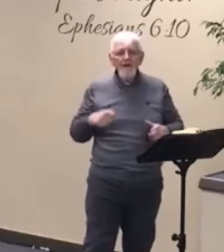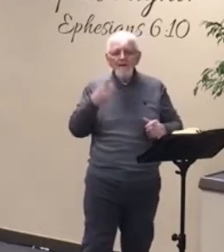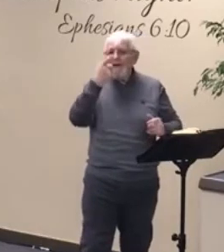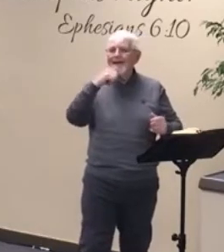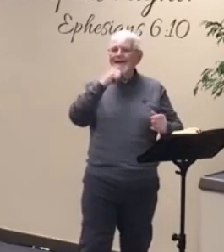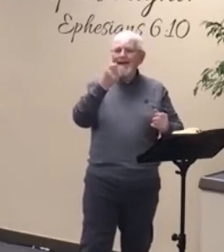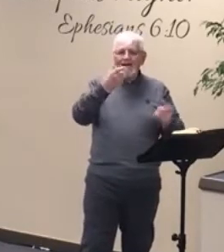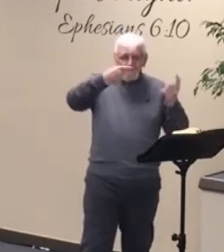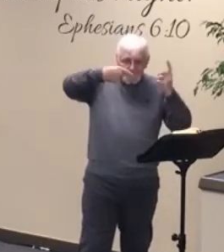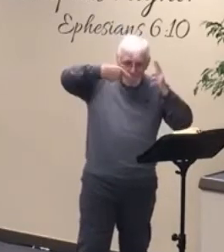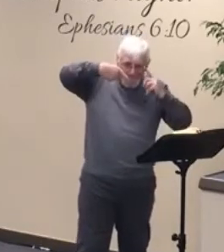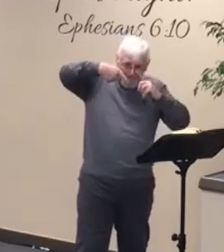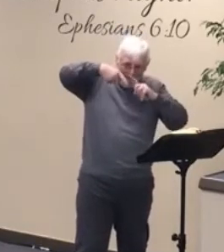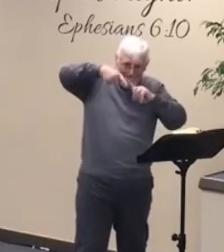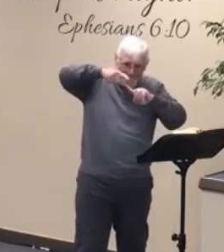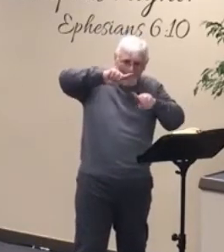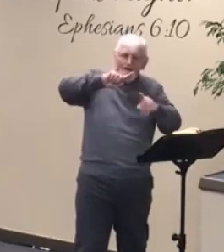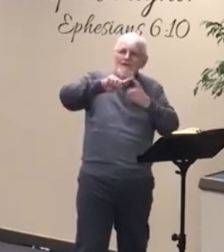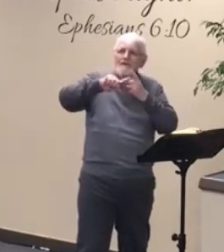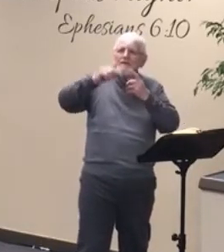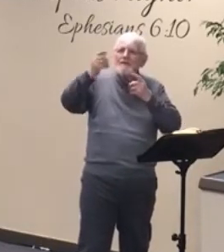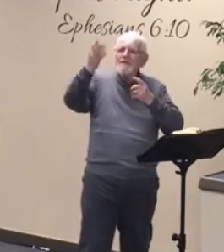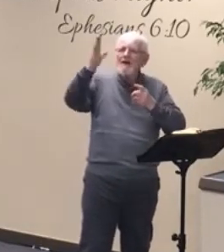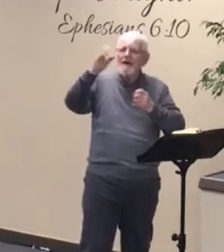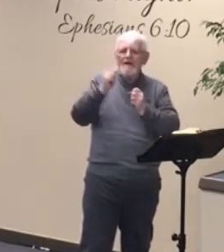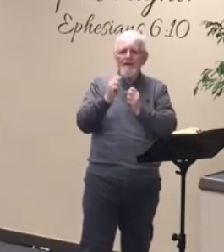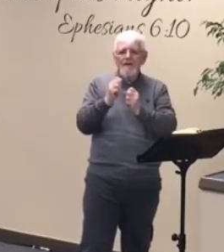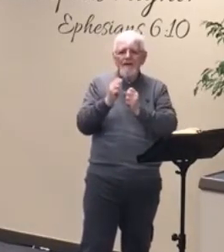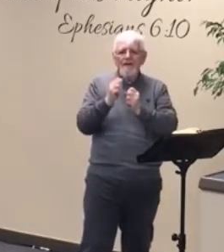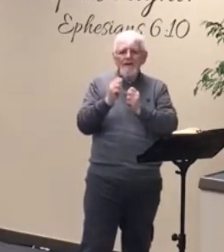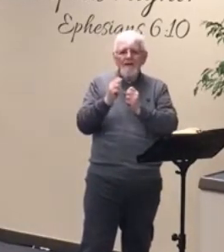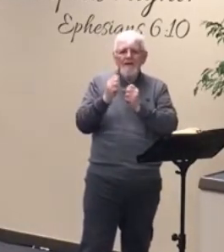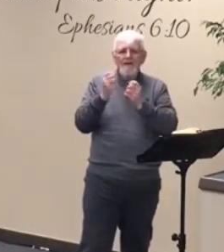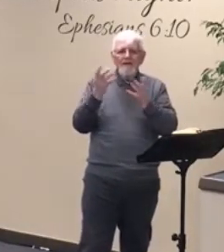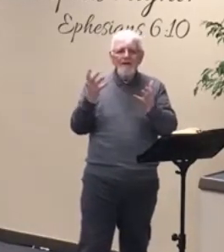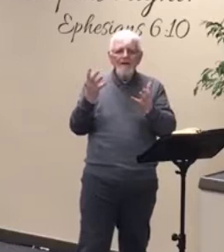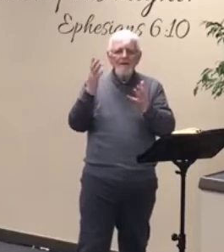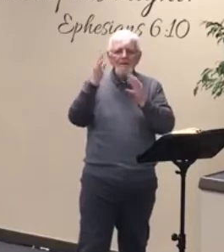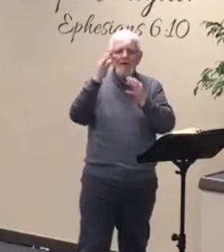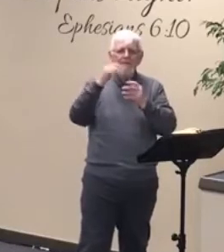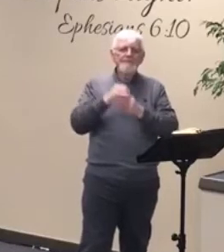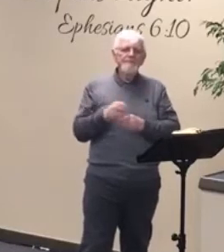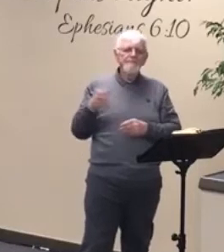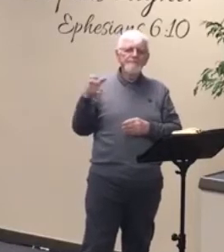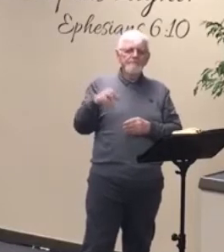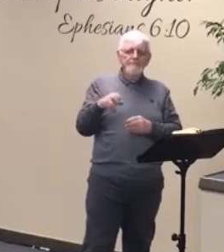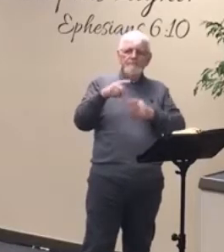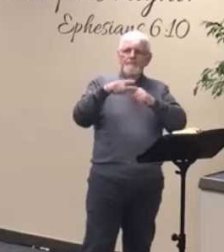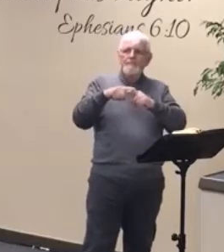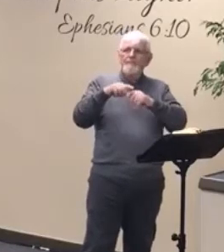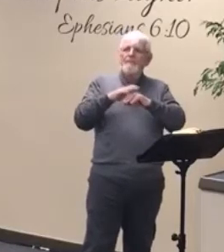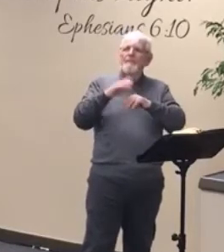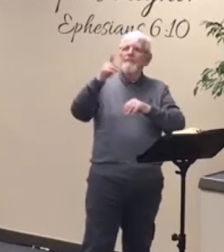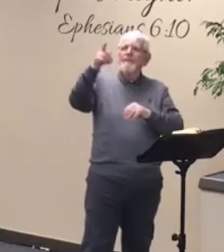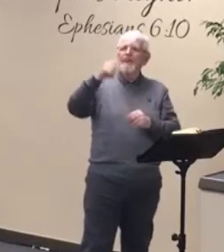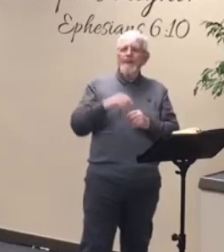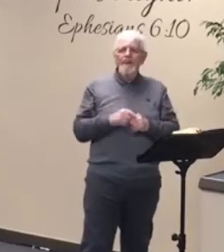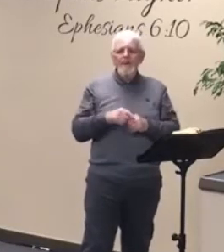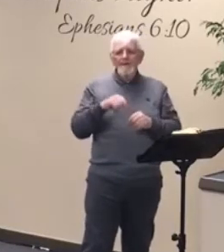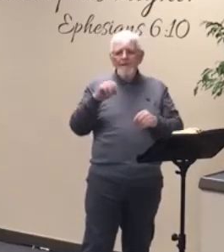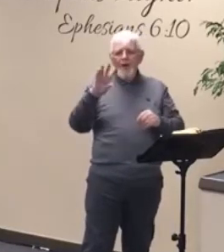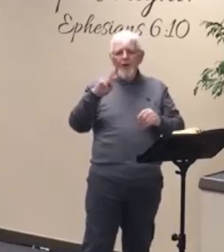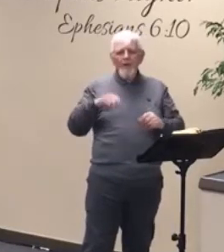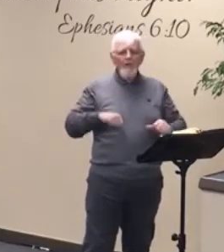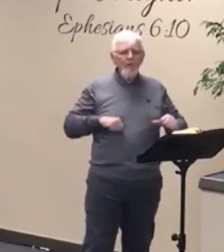him sometimes. You won't turn to him without the problems. Forced into reliance. These brethren, they're full of their own pride, their own